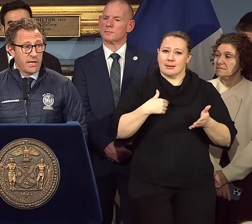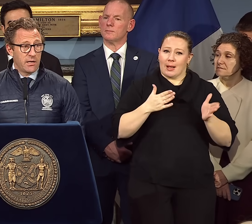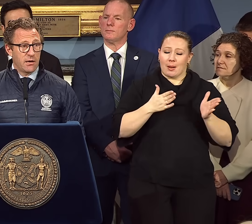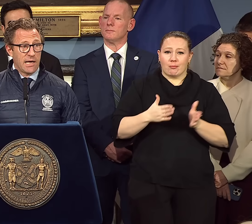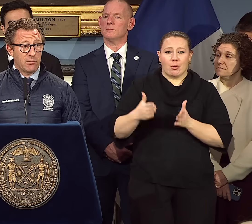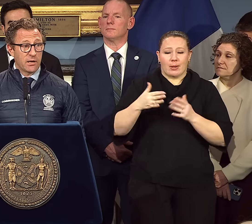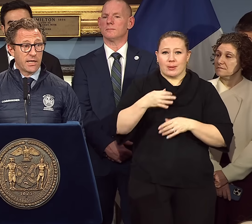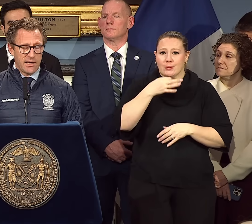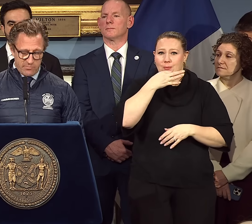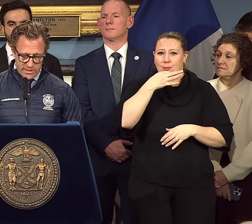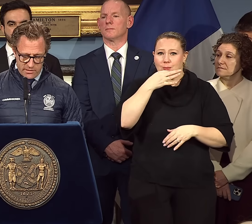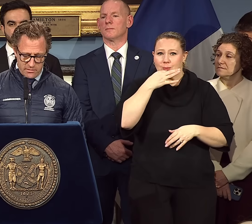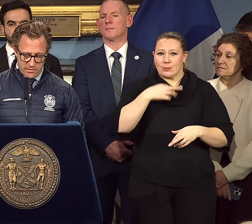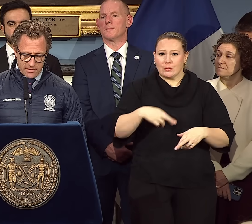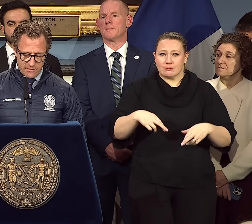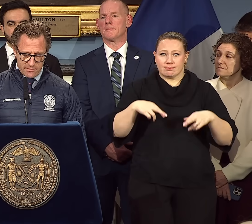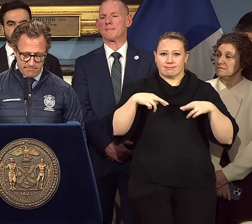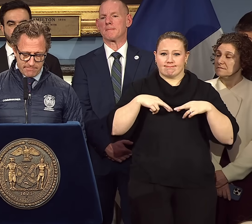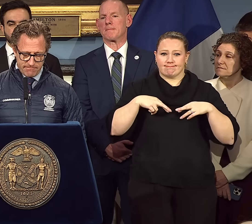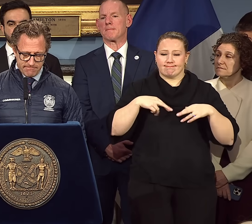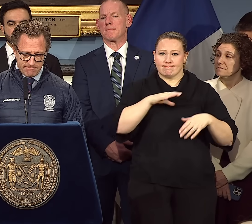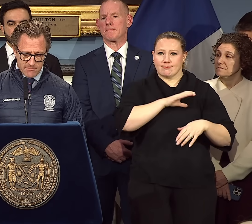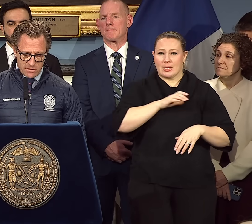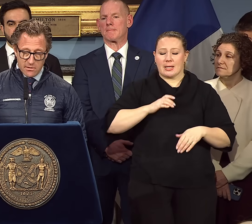just say how lucky I have been